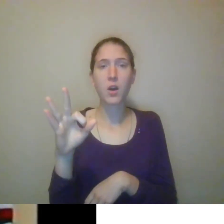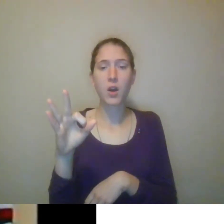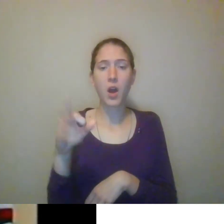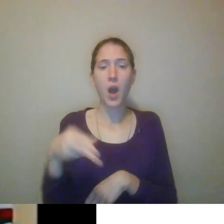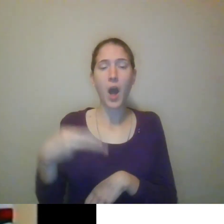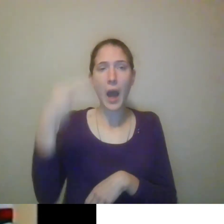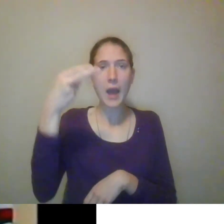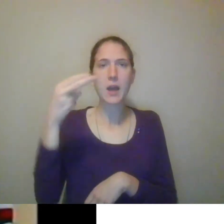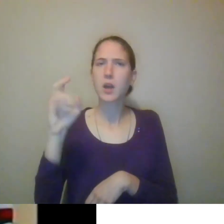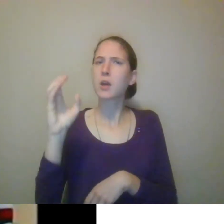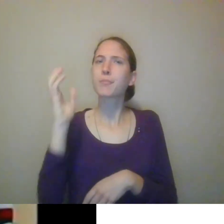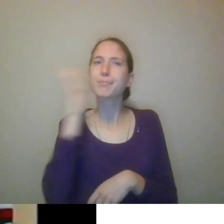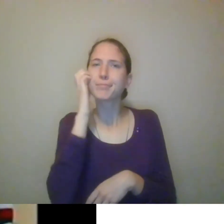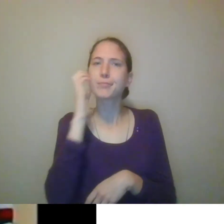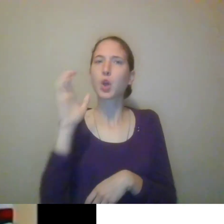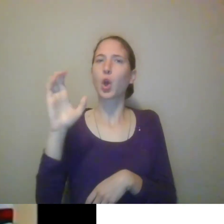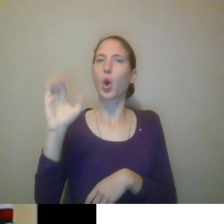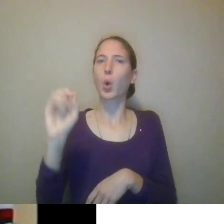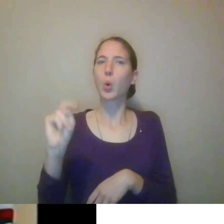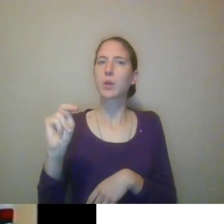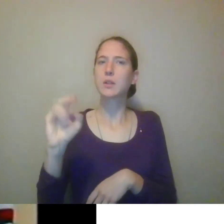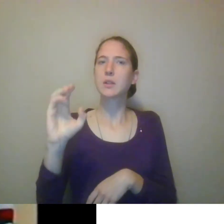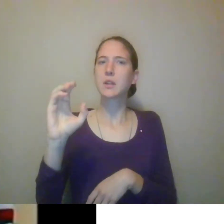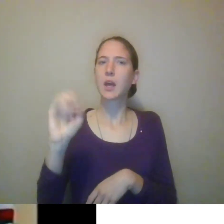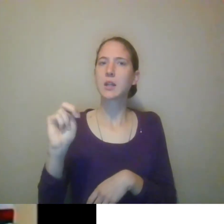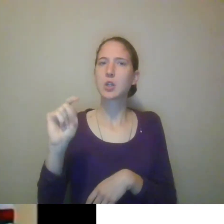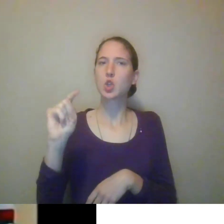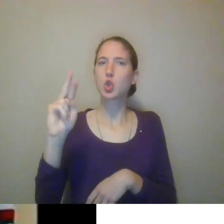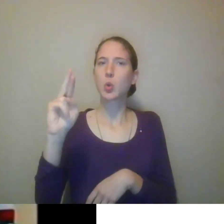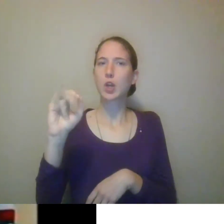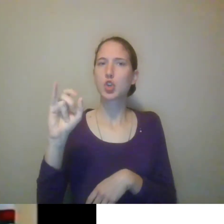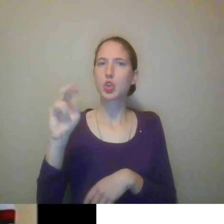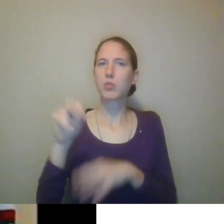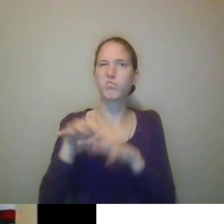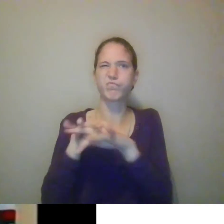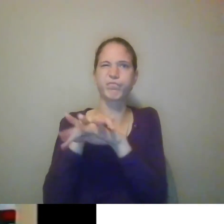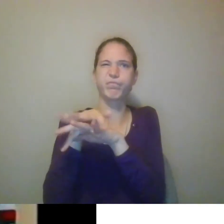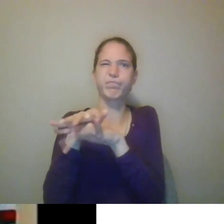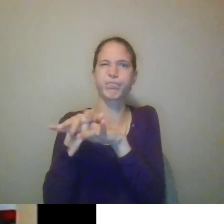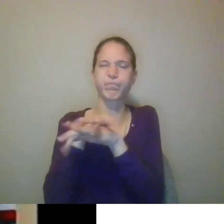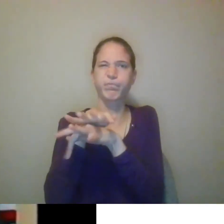of high concentration